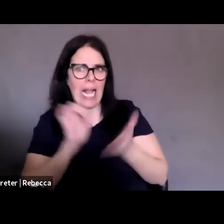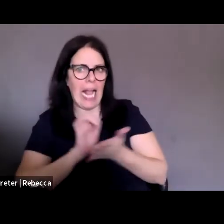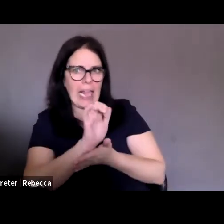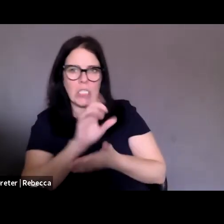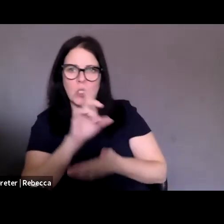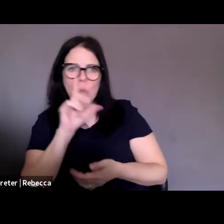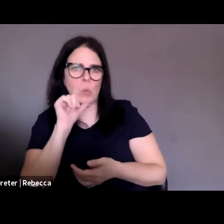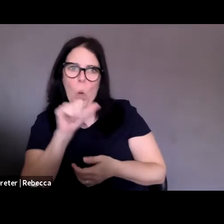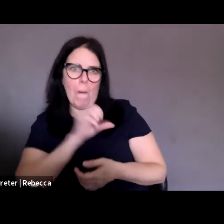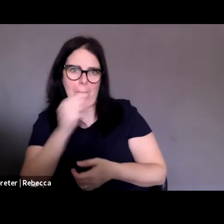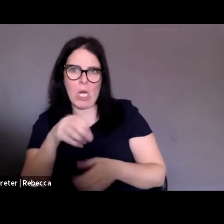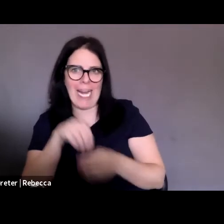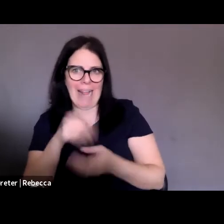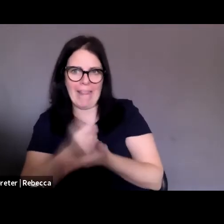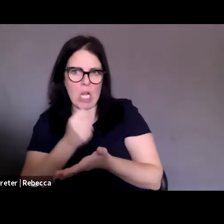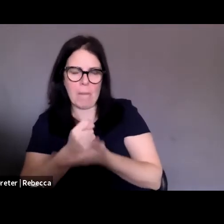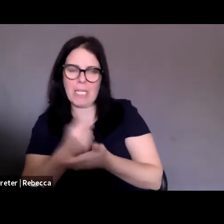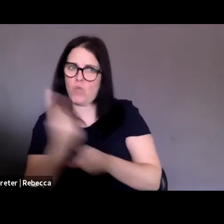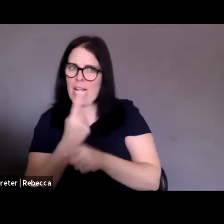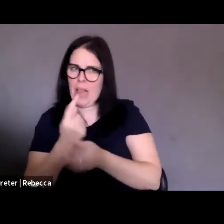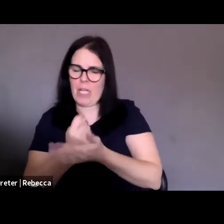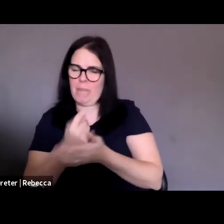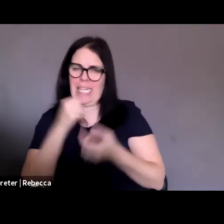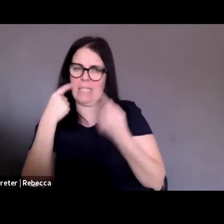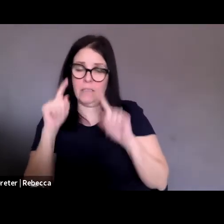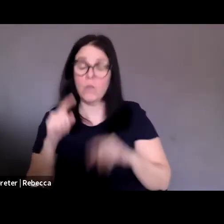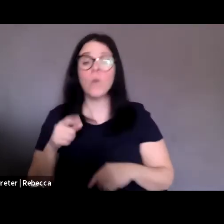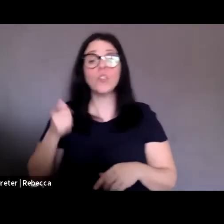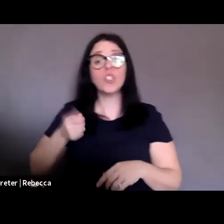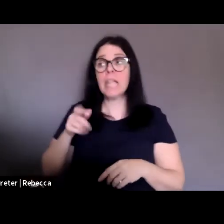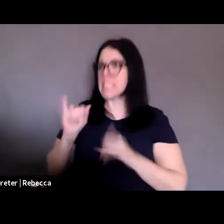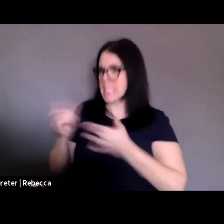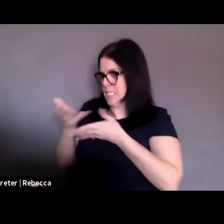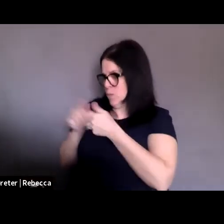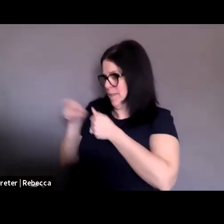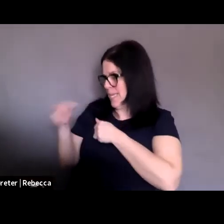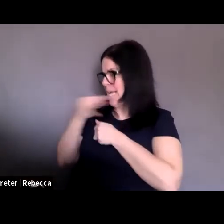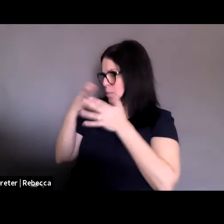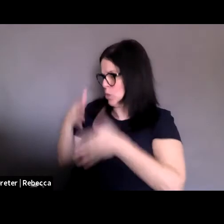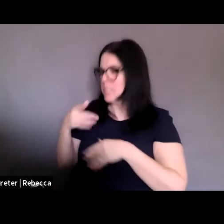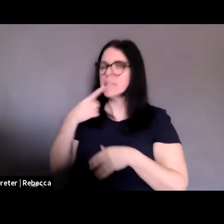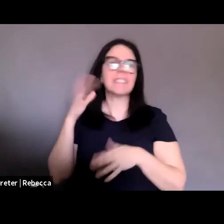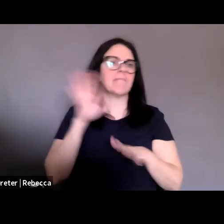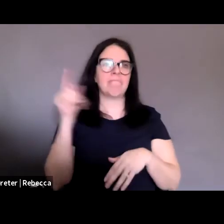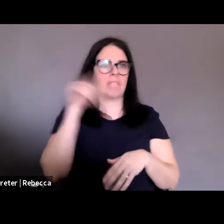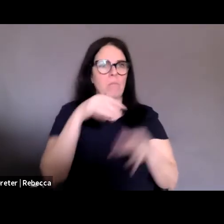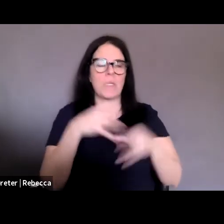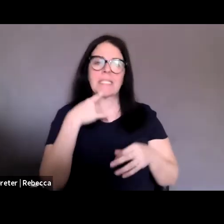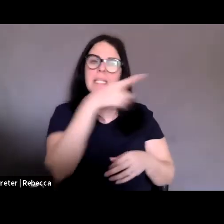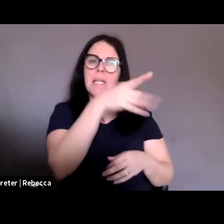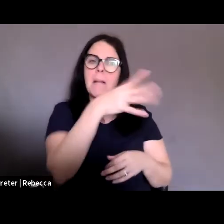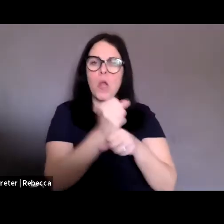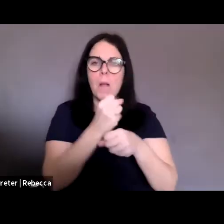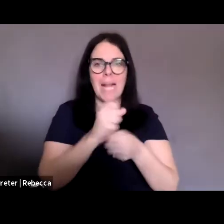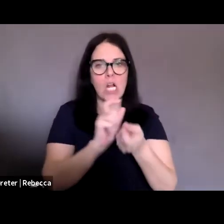never works. So he comes back to court and announces that the mother has created a revisionist history, quote unquote, about the father's treatment of